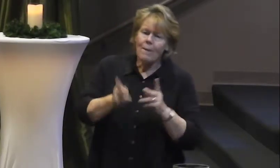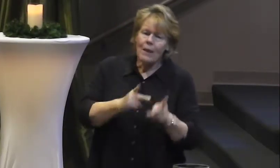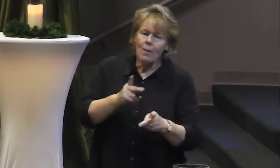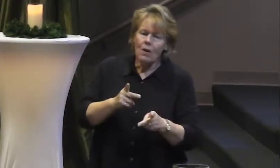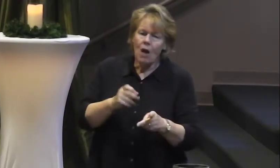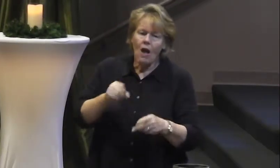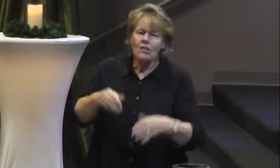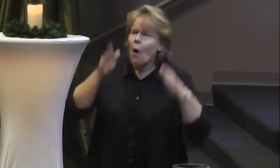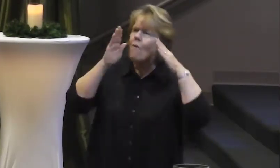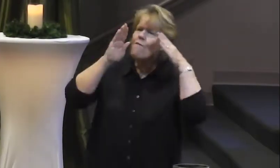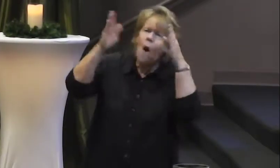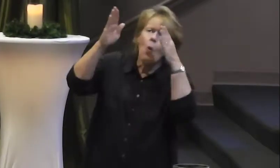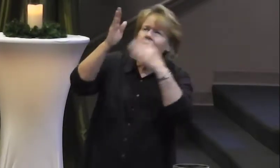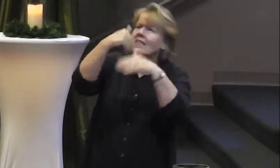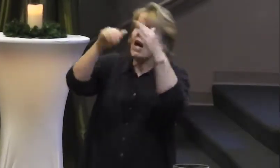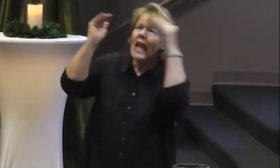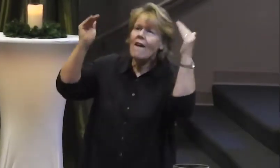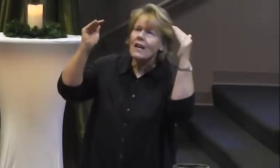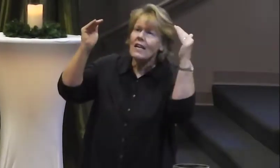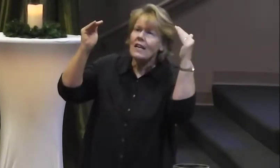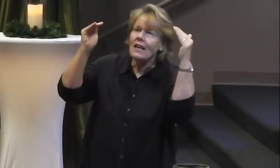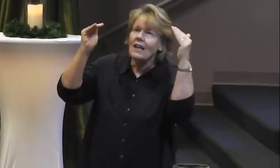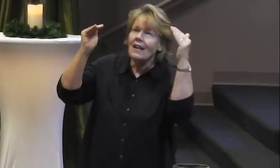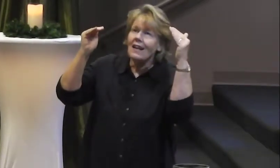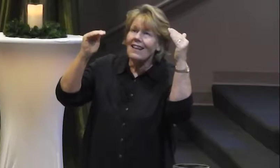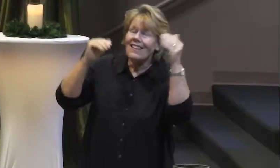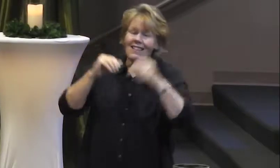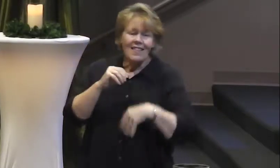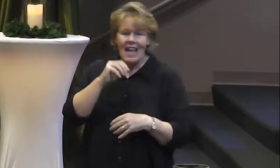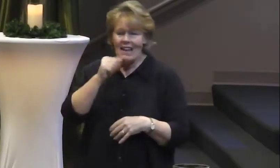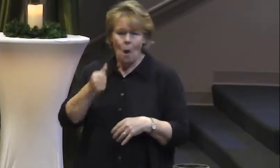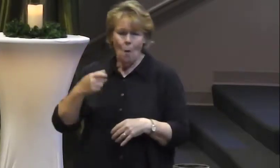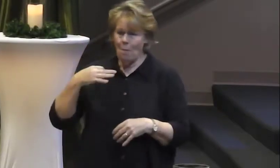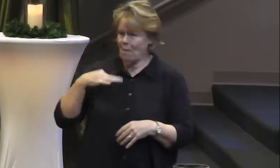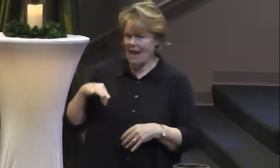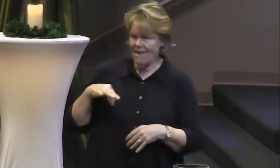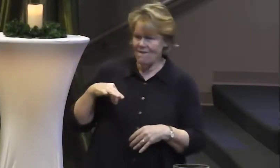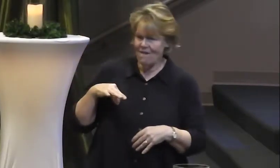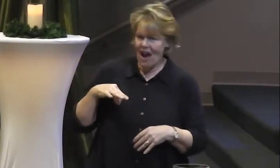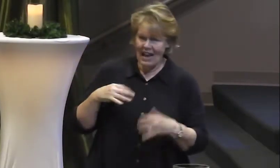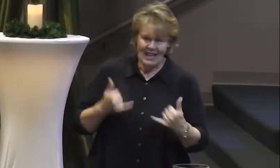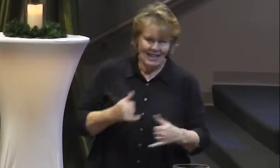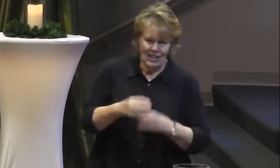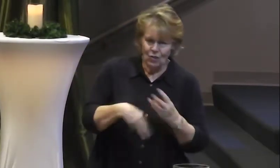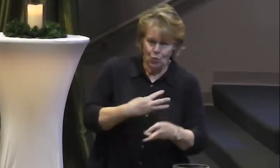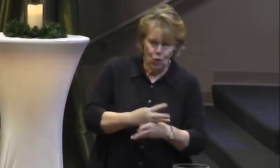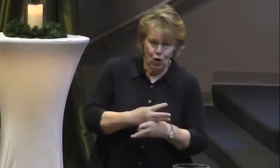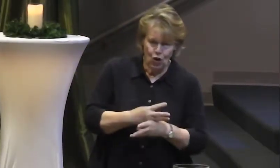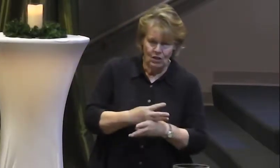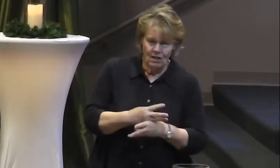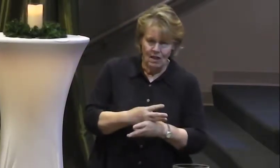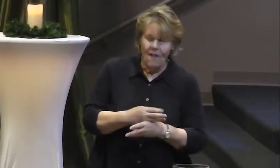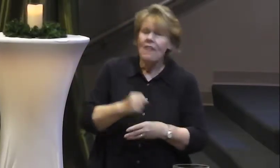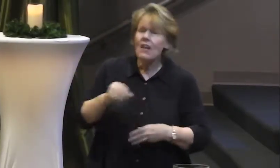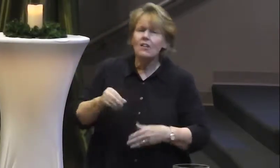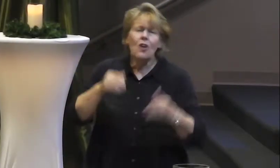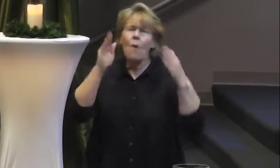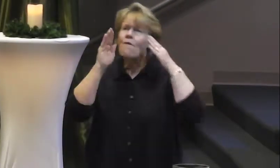minded they're no earthly good. So heavenly minded they're no earthly good. Now, I've met people like